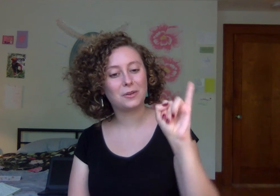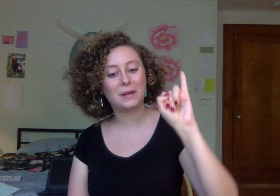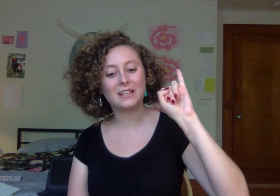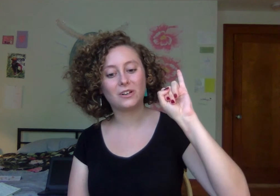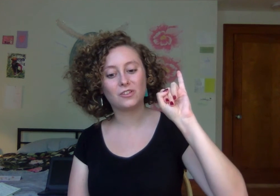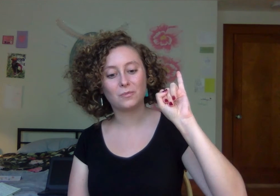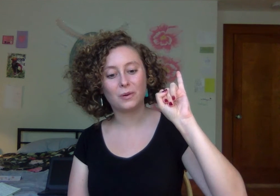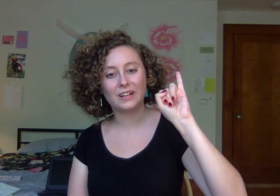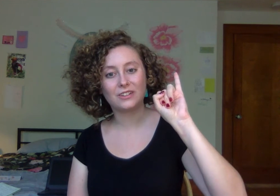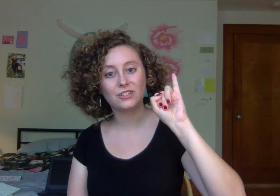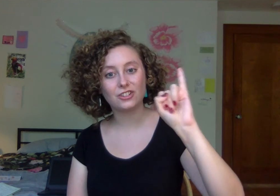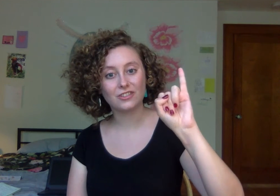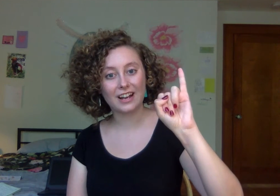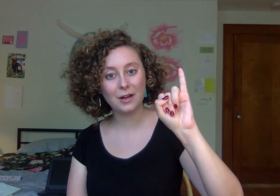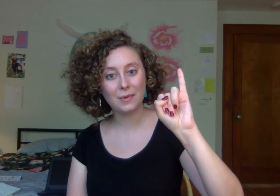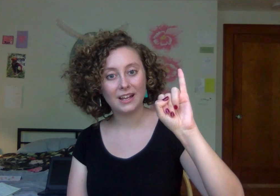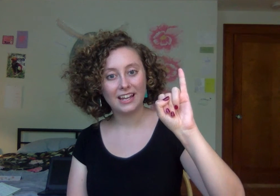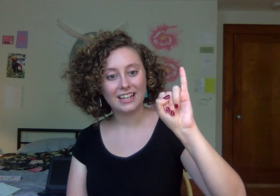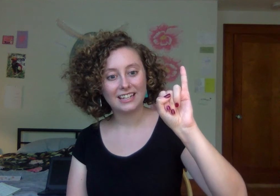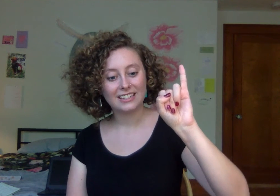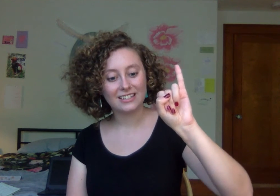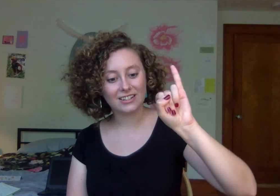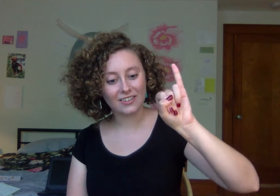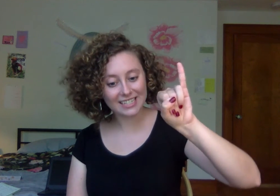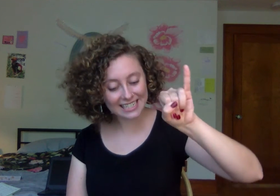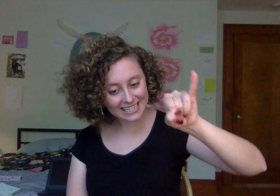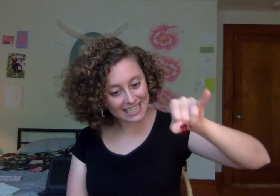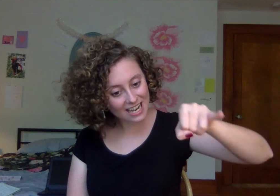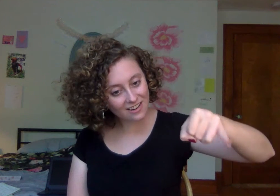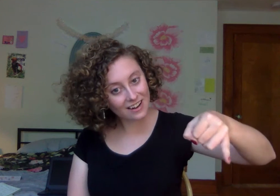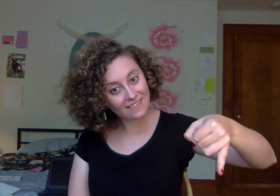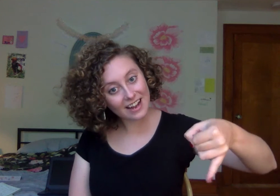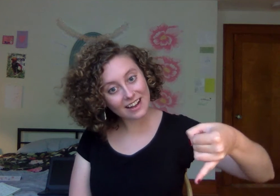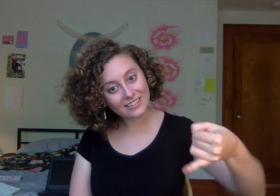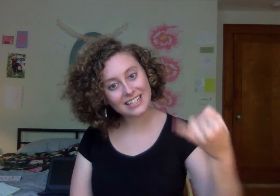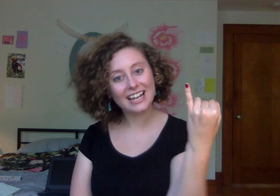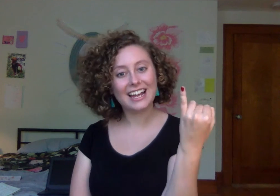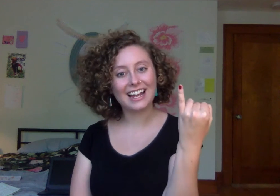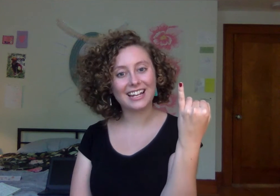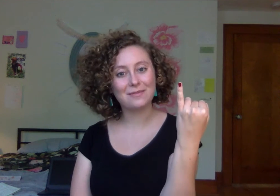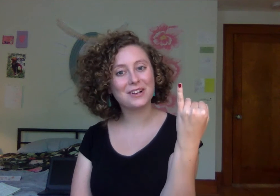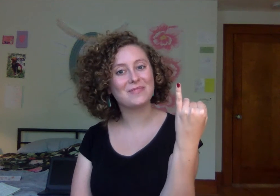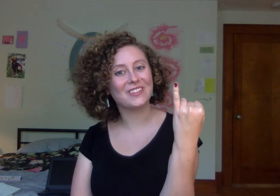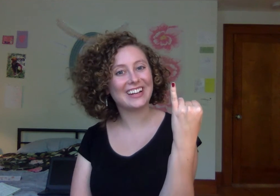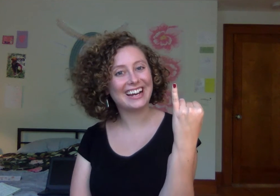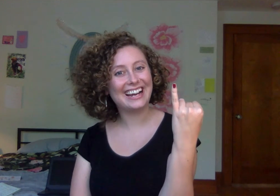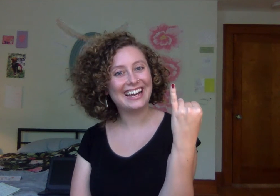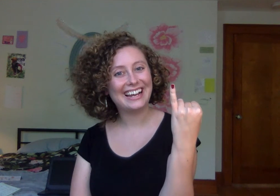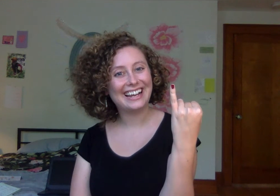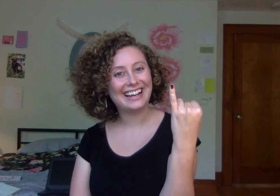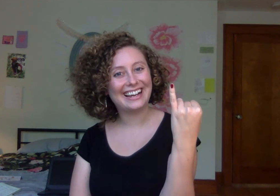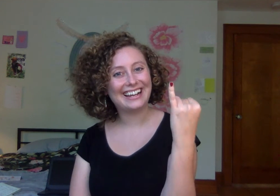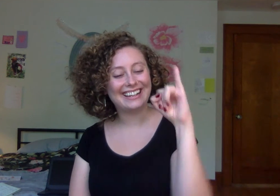pinky goes from pointing straight up to going down and around and coming up over here.